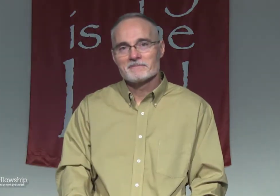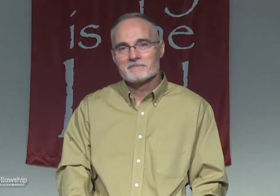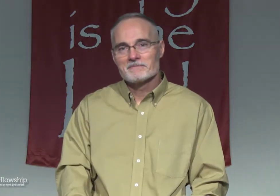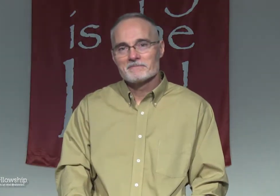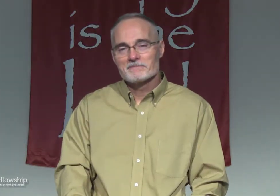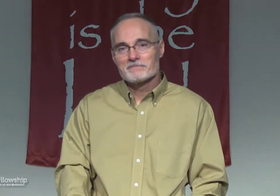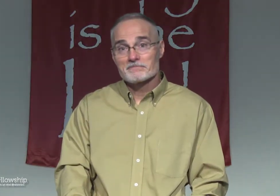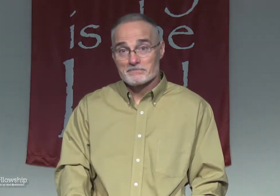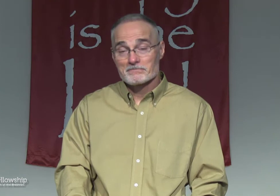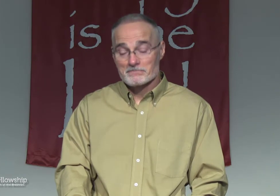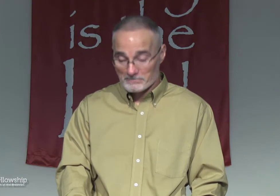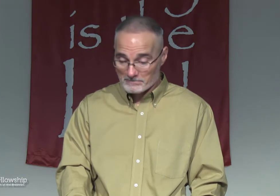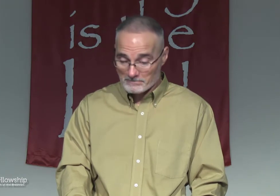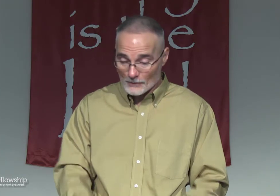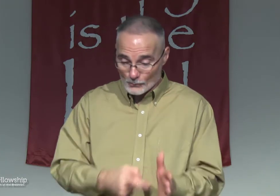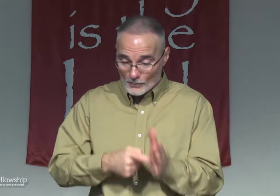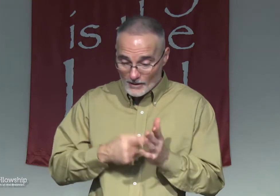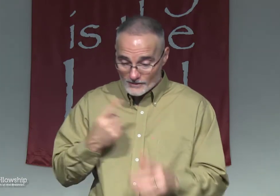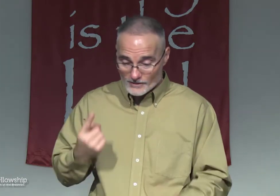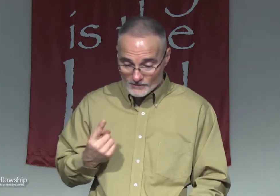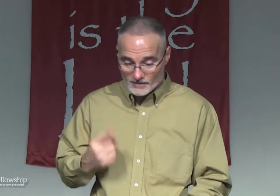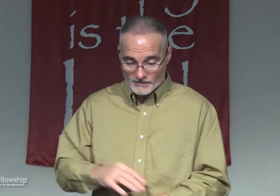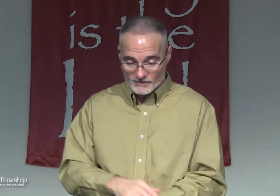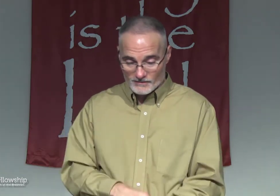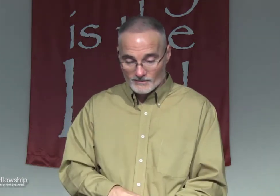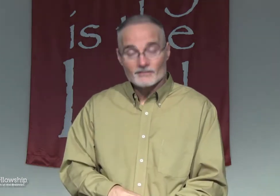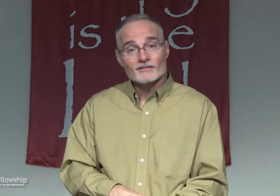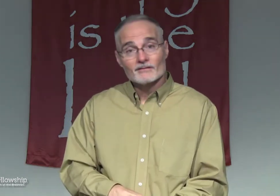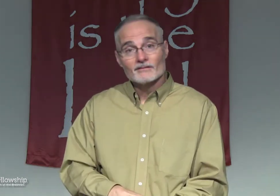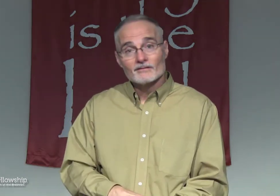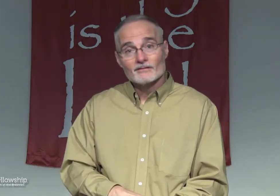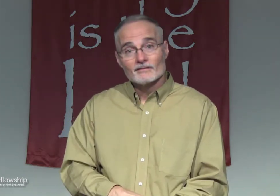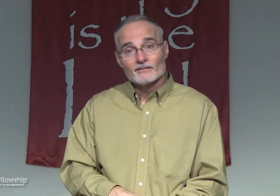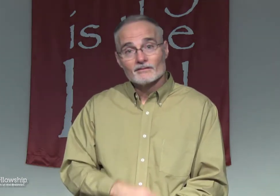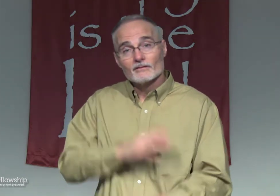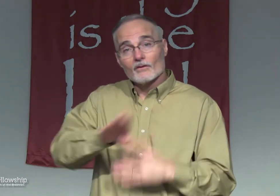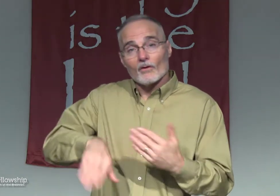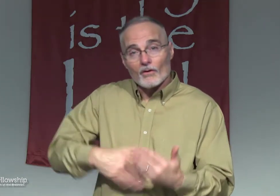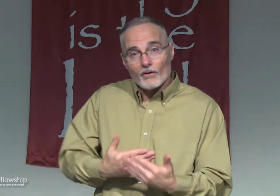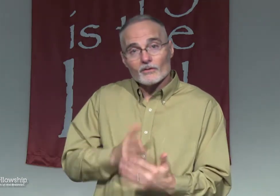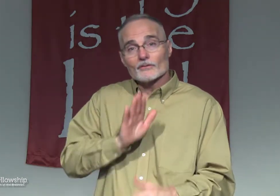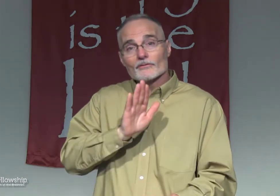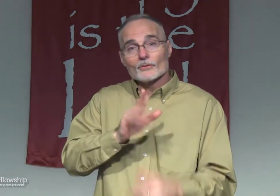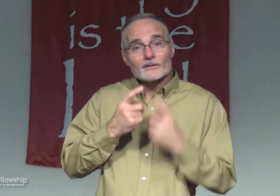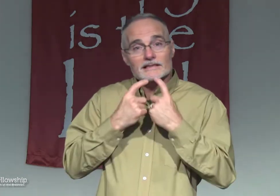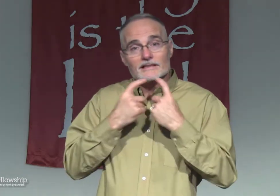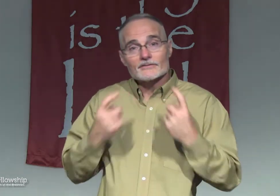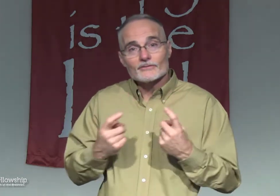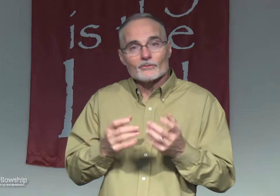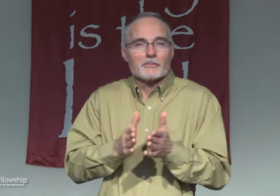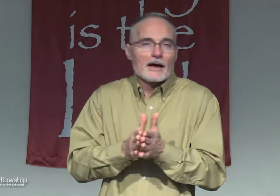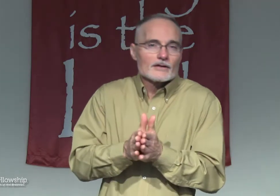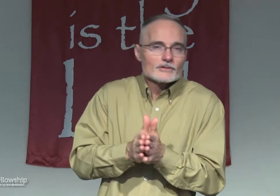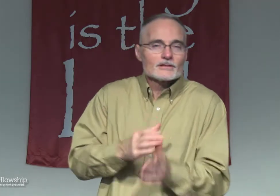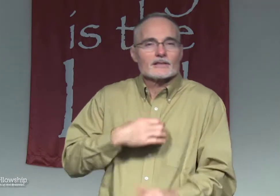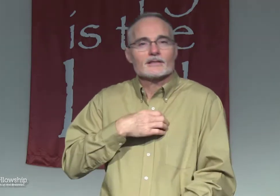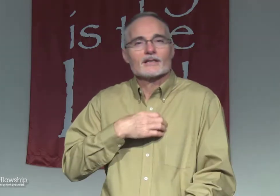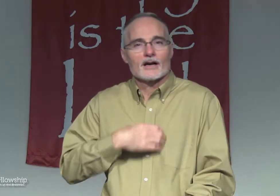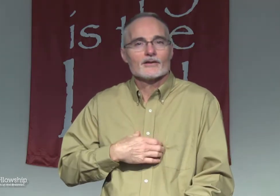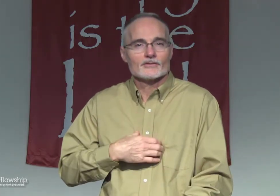living with the Spirit requires something. It requires something. All of your sinful